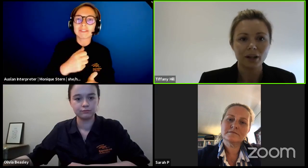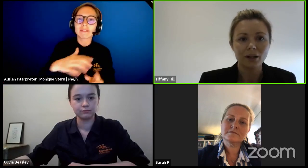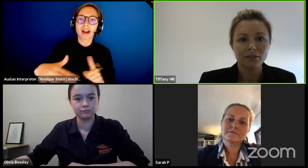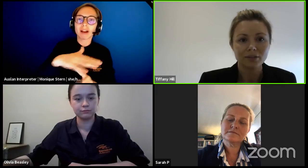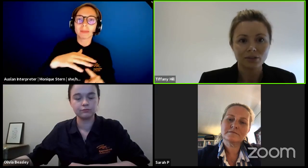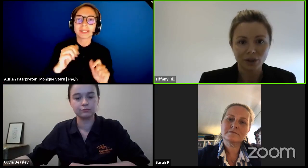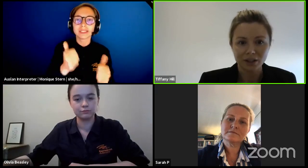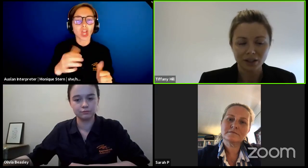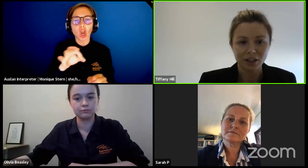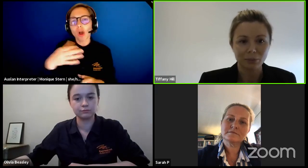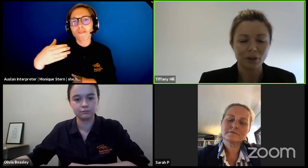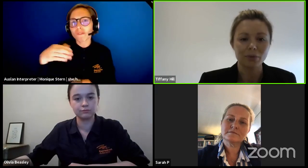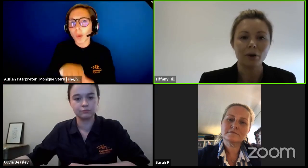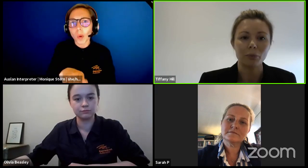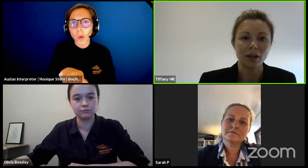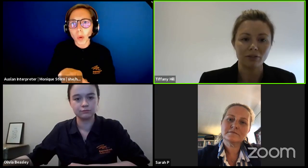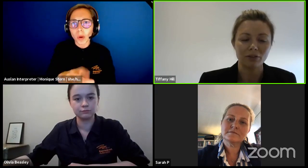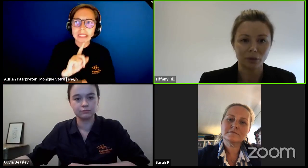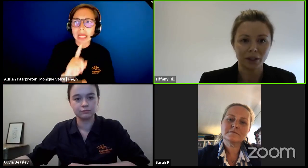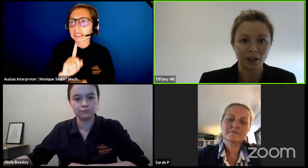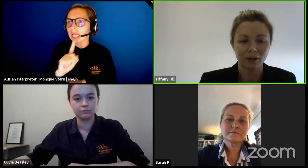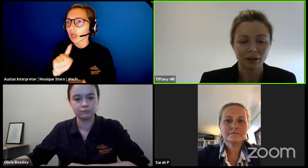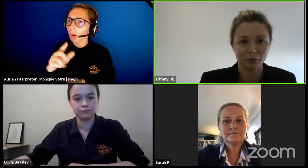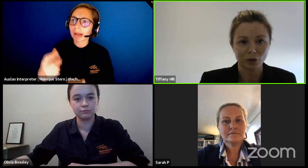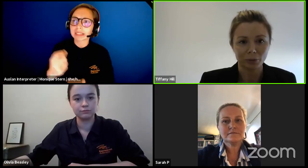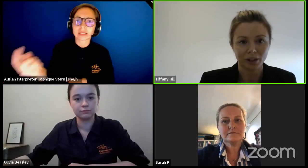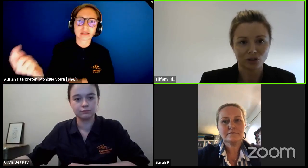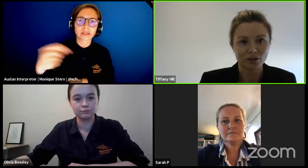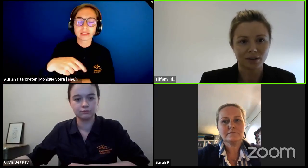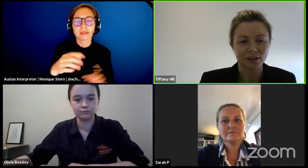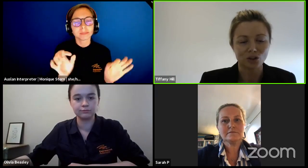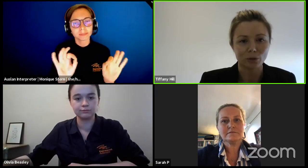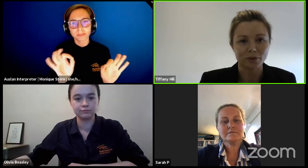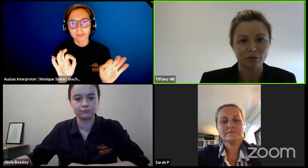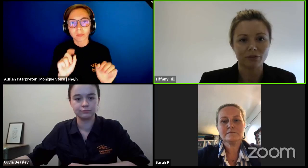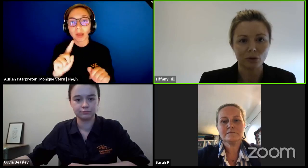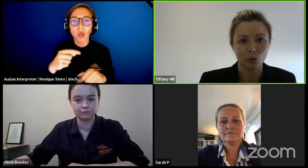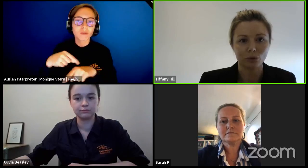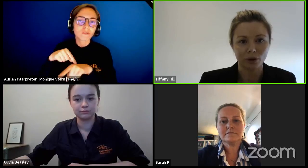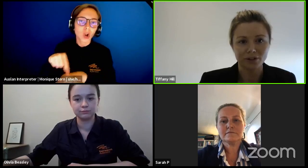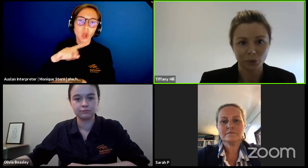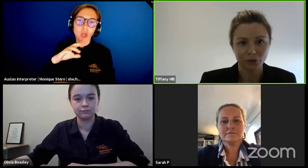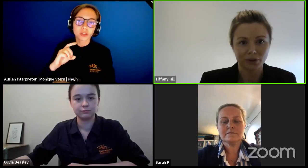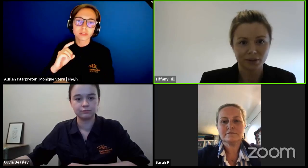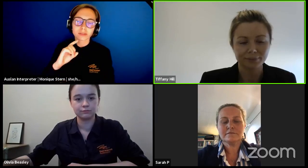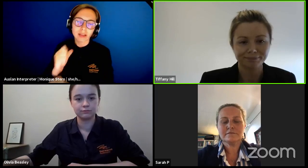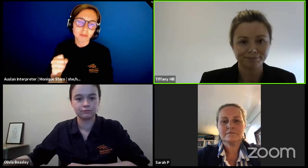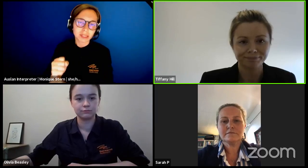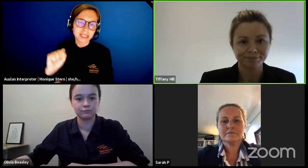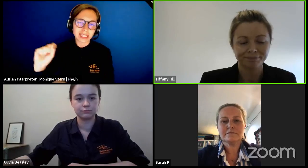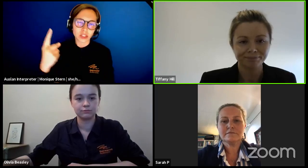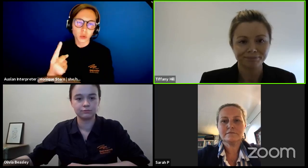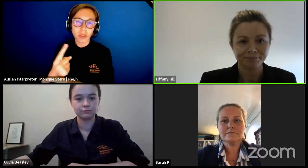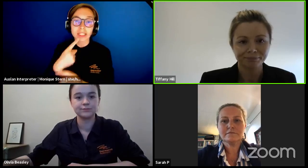or directing anybody, but we are following our government obligations in terms of authorised workers.